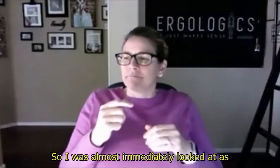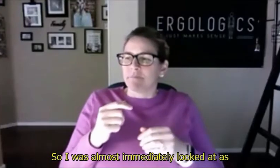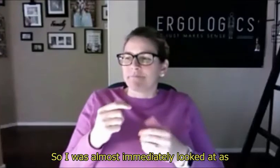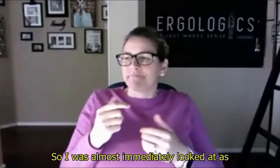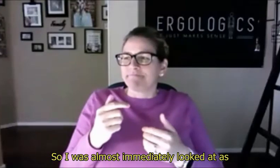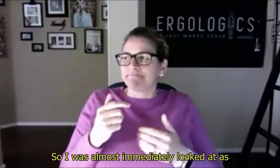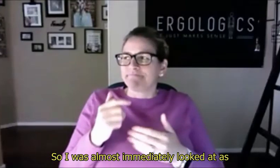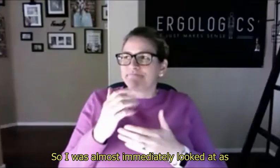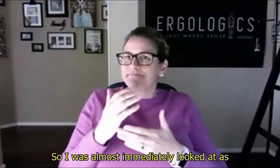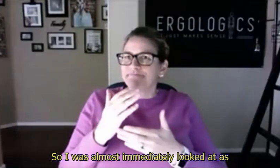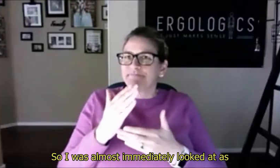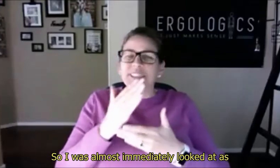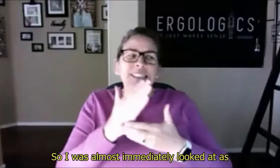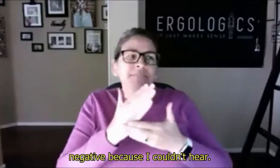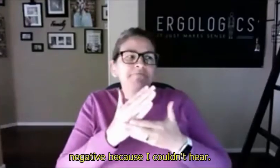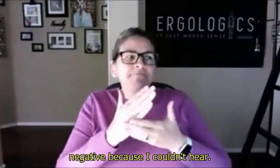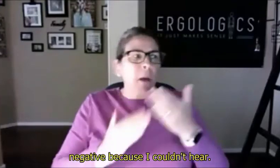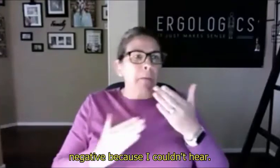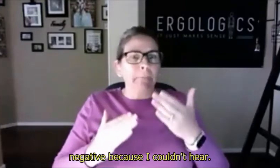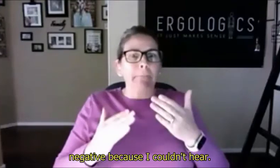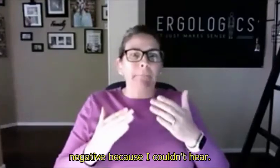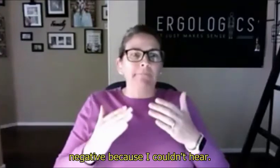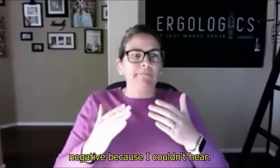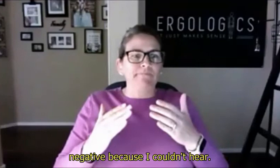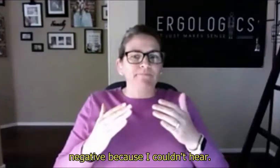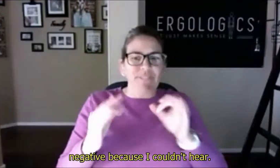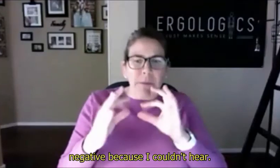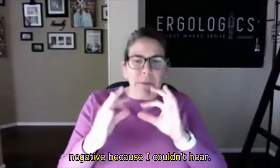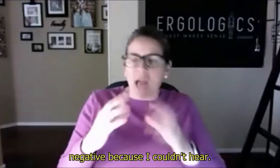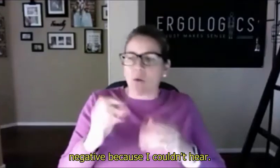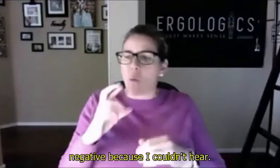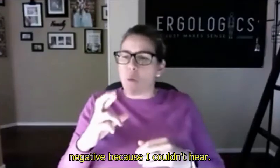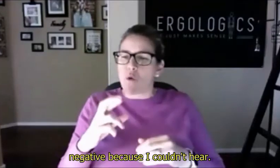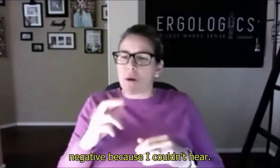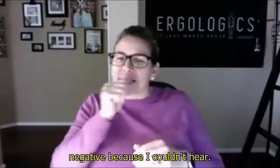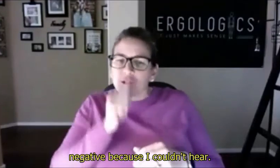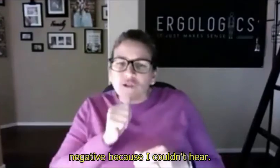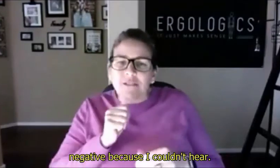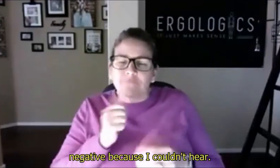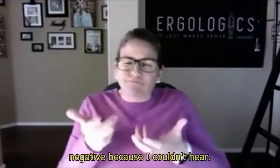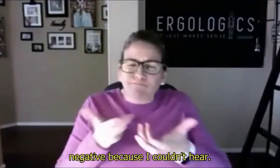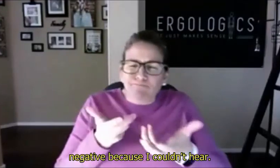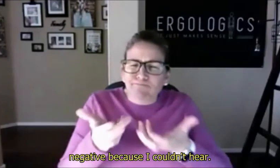almost immediately looked at as negative because I couldn't hear.